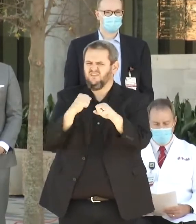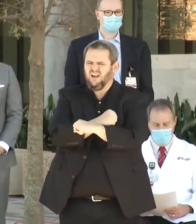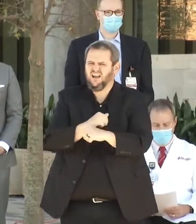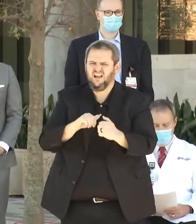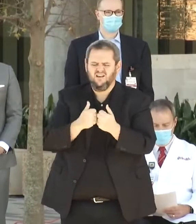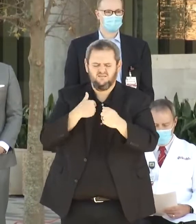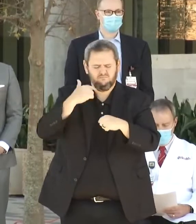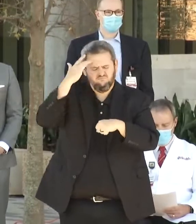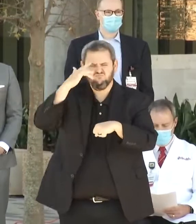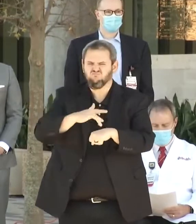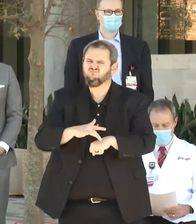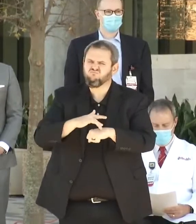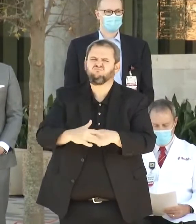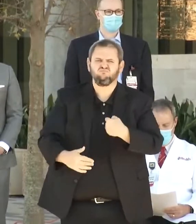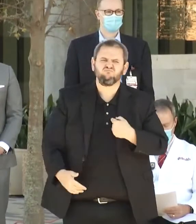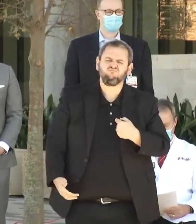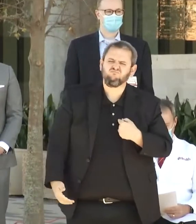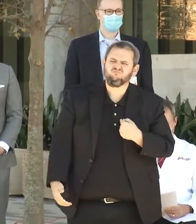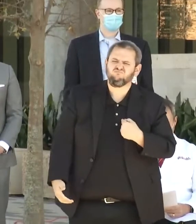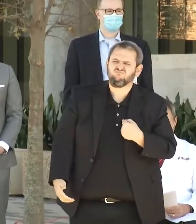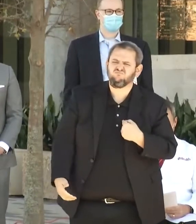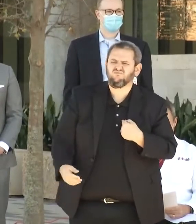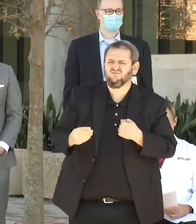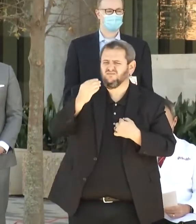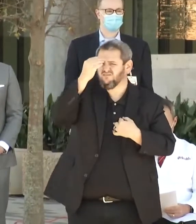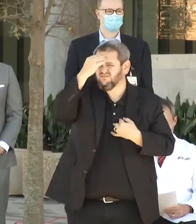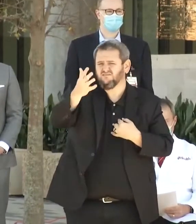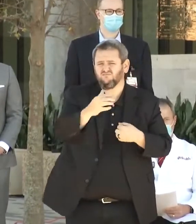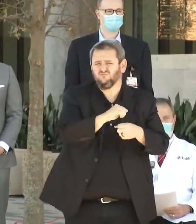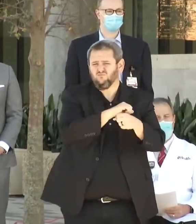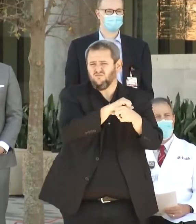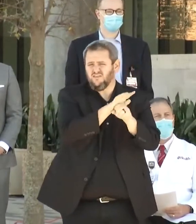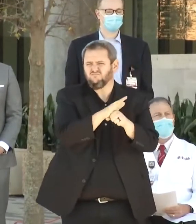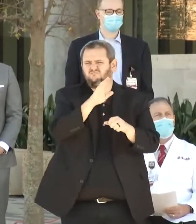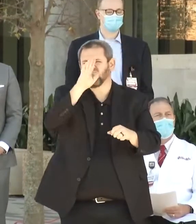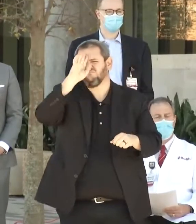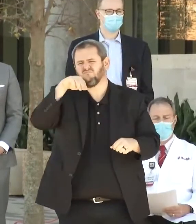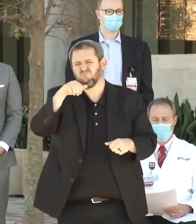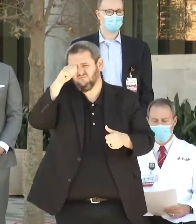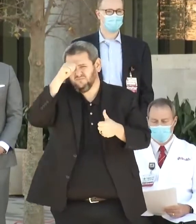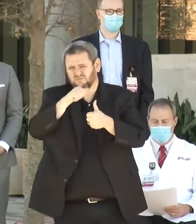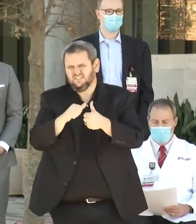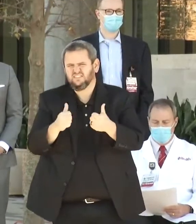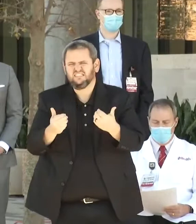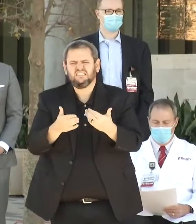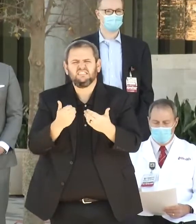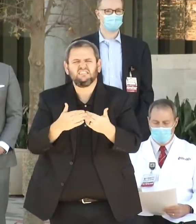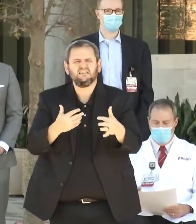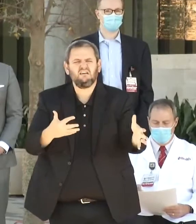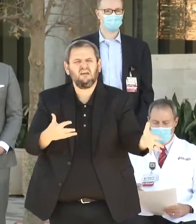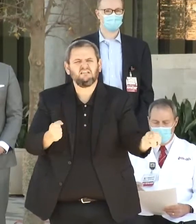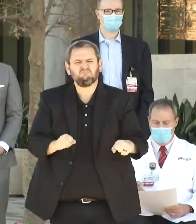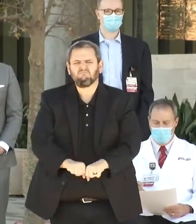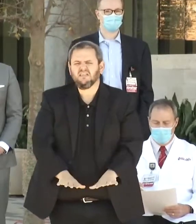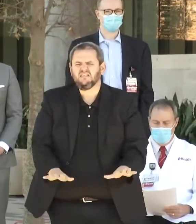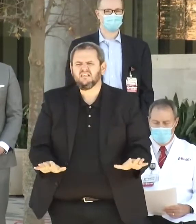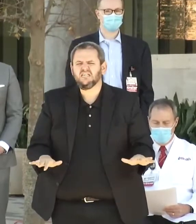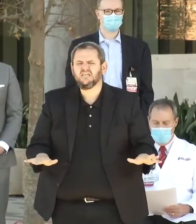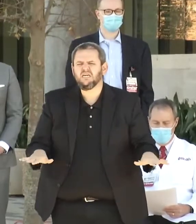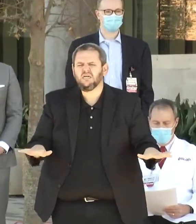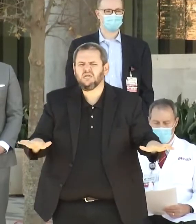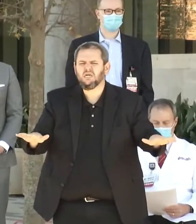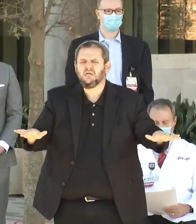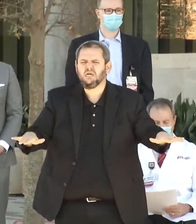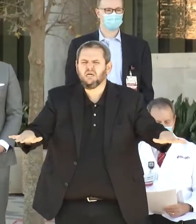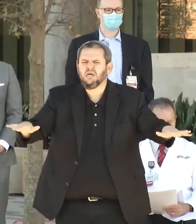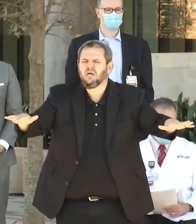have to remember, COVID-19 is a highly contagious virus that's spreading throughout our state. The trends we're seeing are